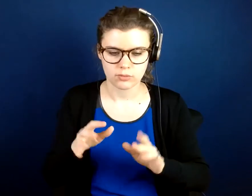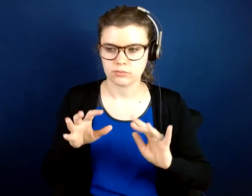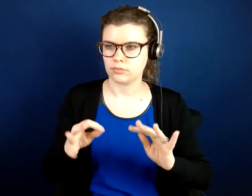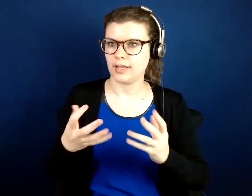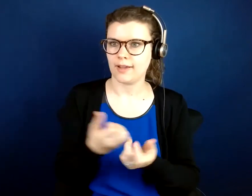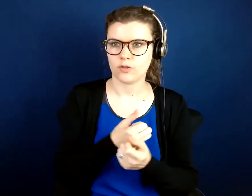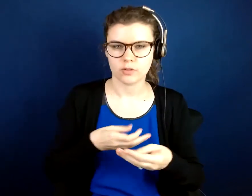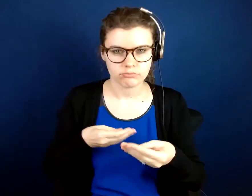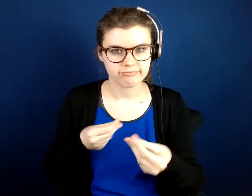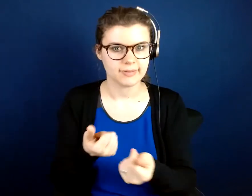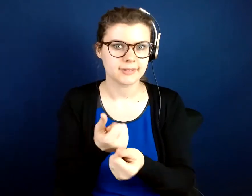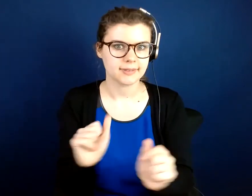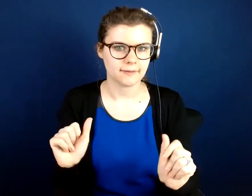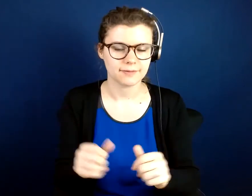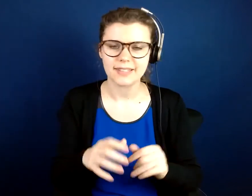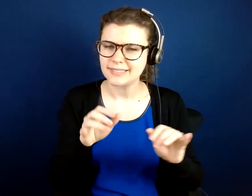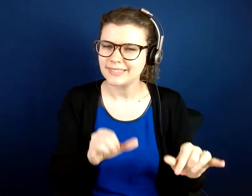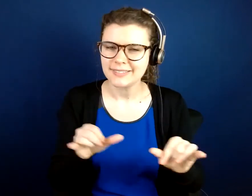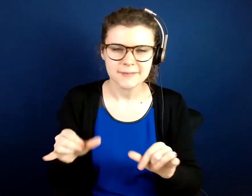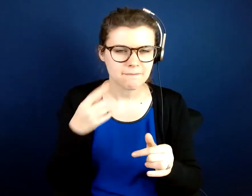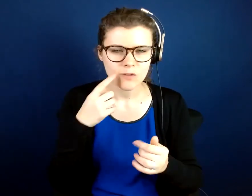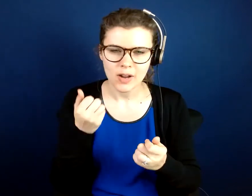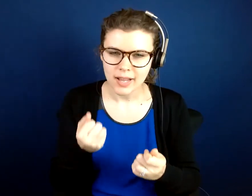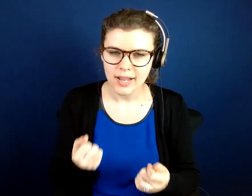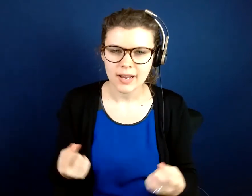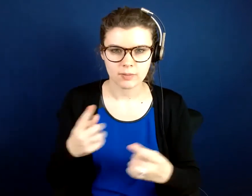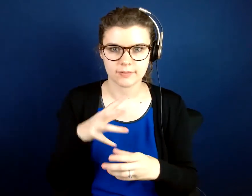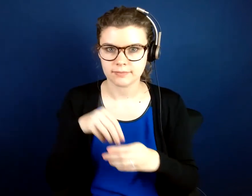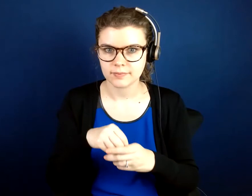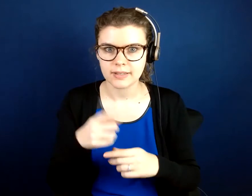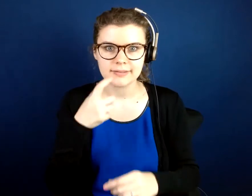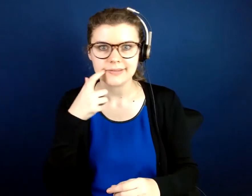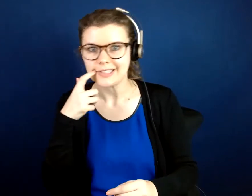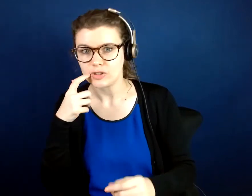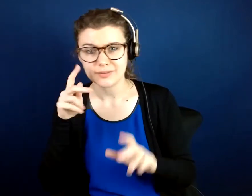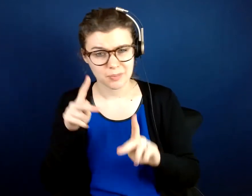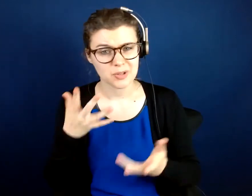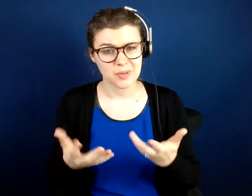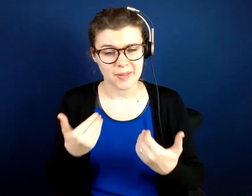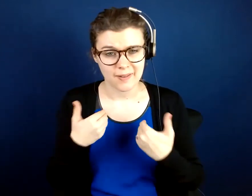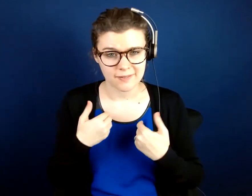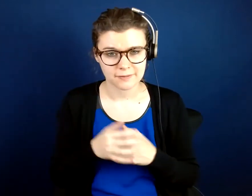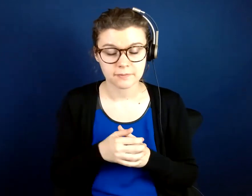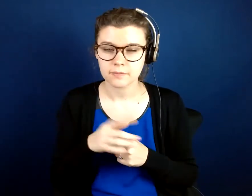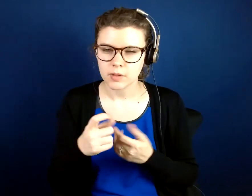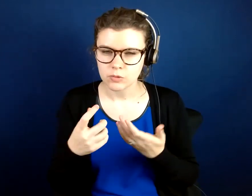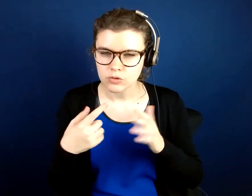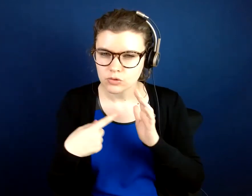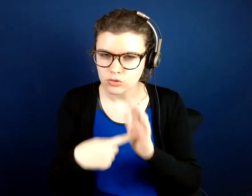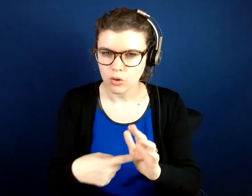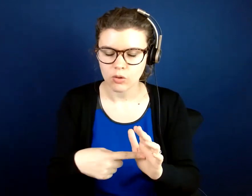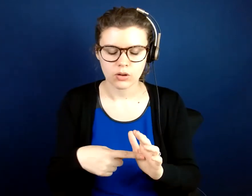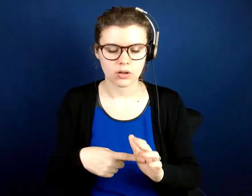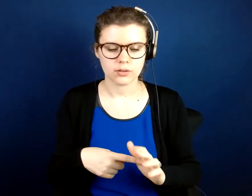transition. This is the same for any addictions that the consumer may have. They must show that they have a history of